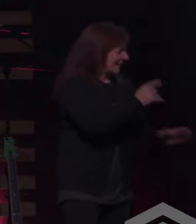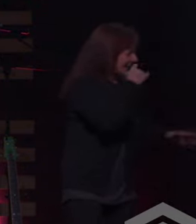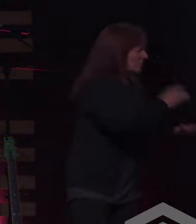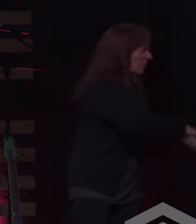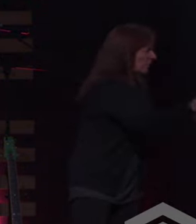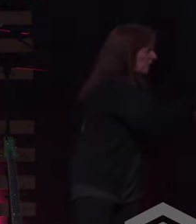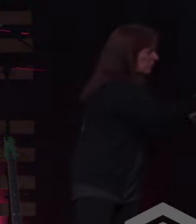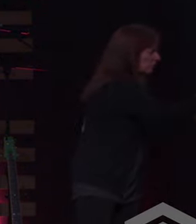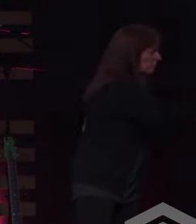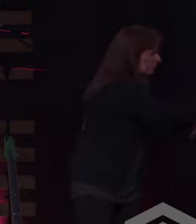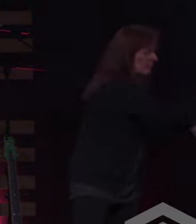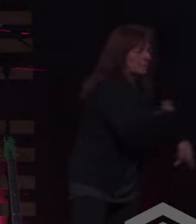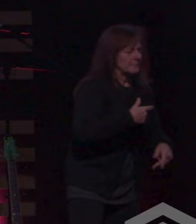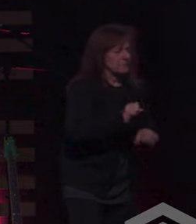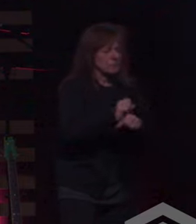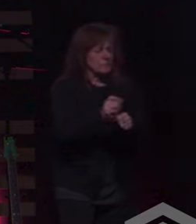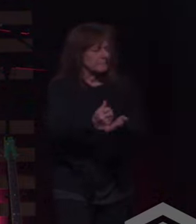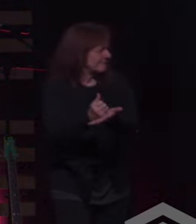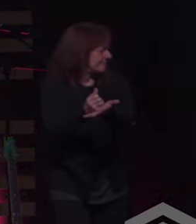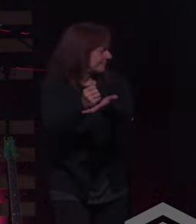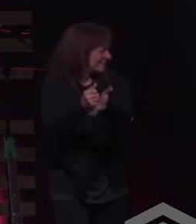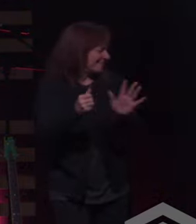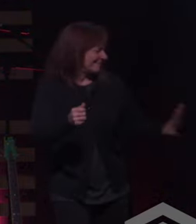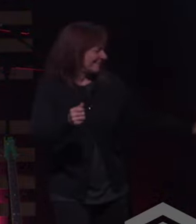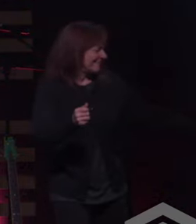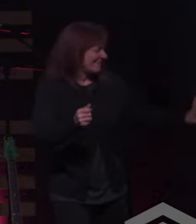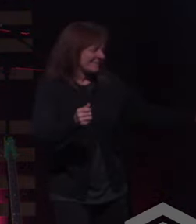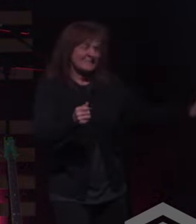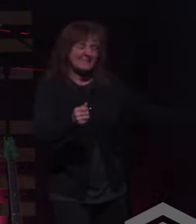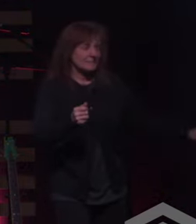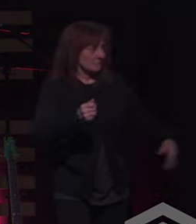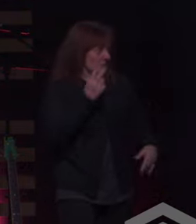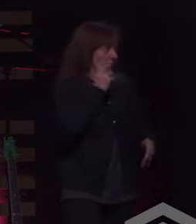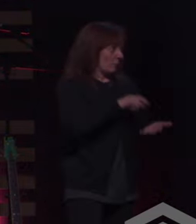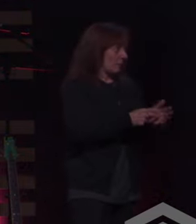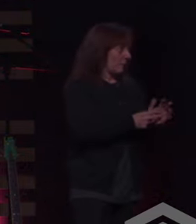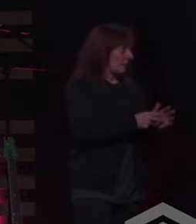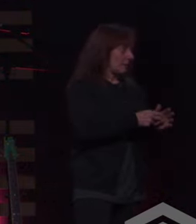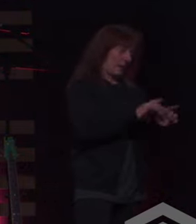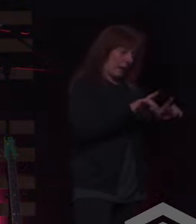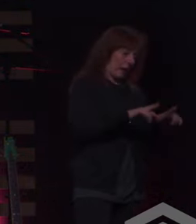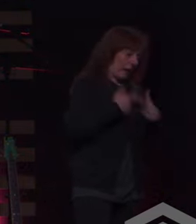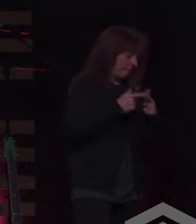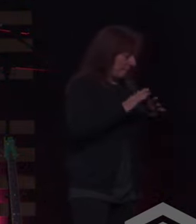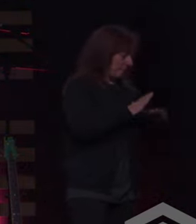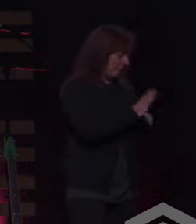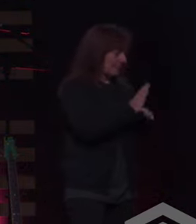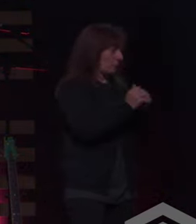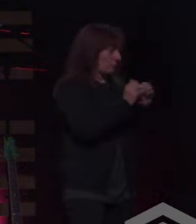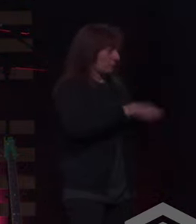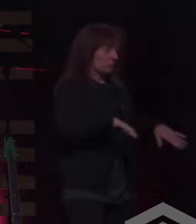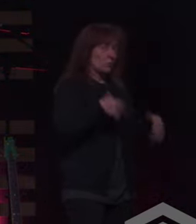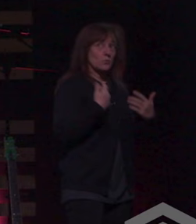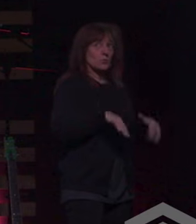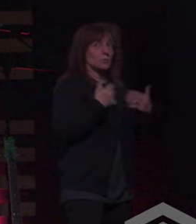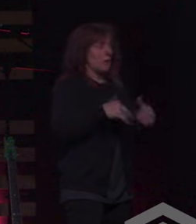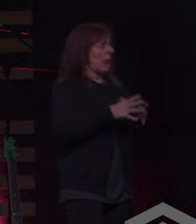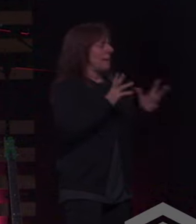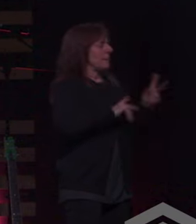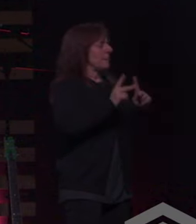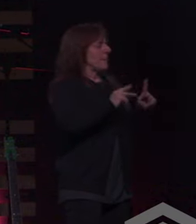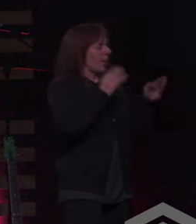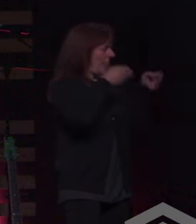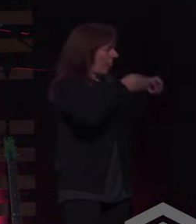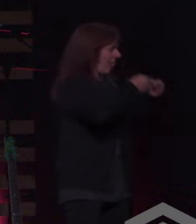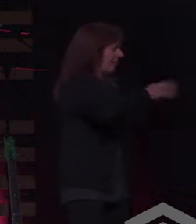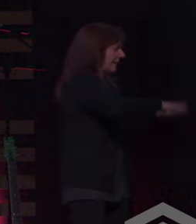along. And life gets really busy. If you have young kids, you know what I'm talking about. Life is just busy. A lot of the focus becomes